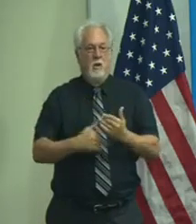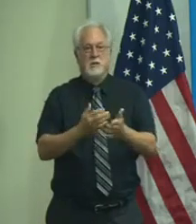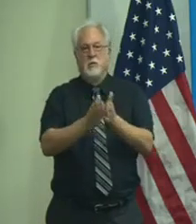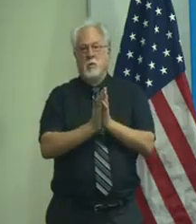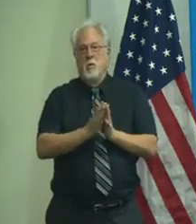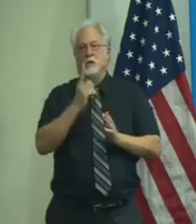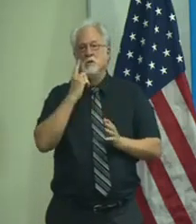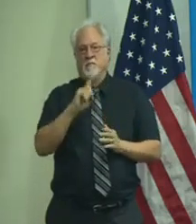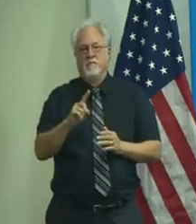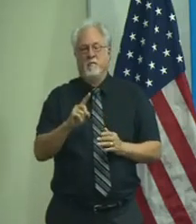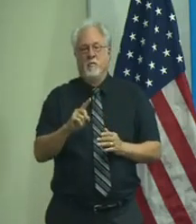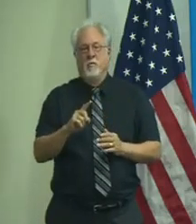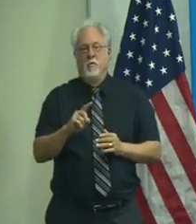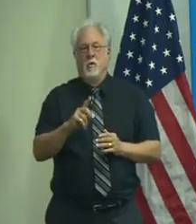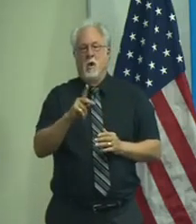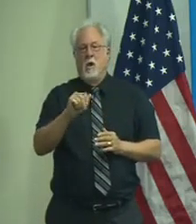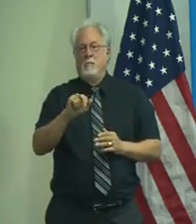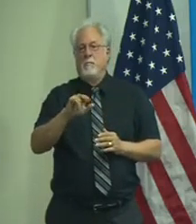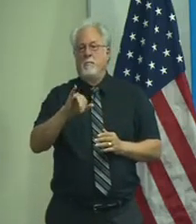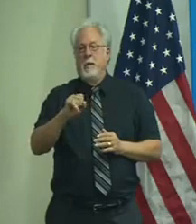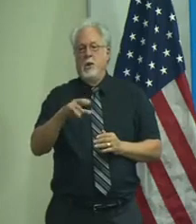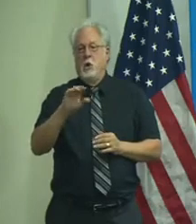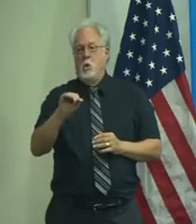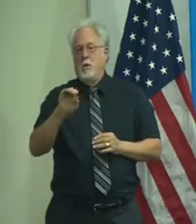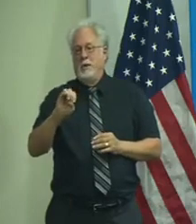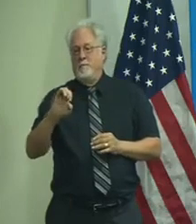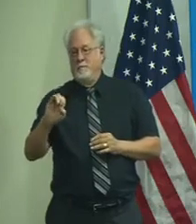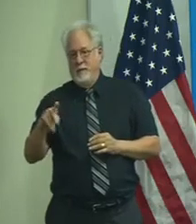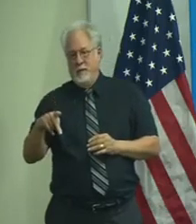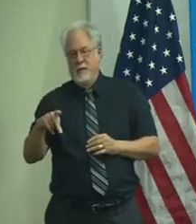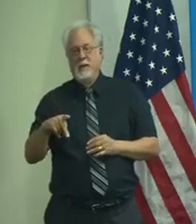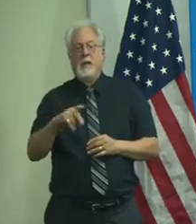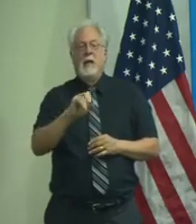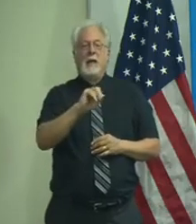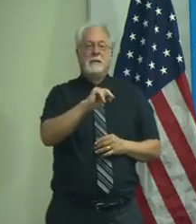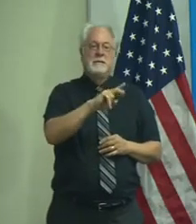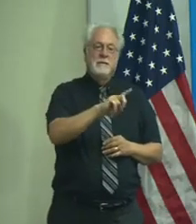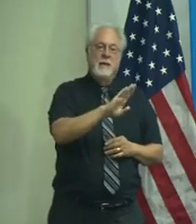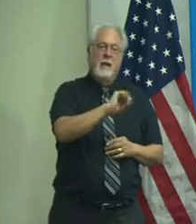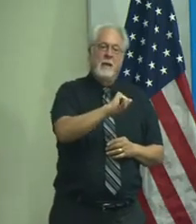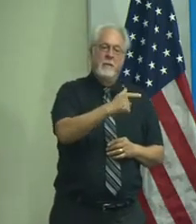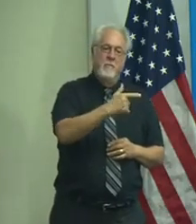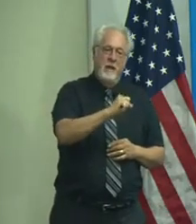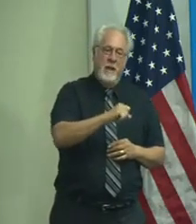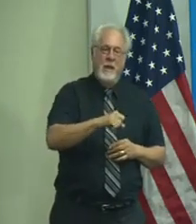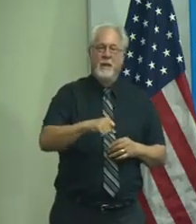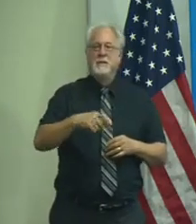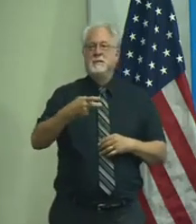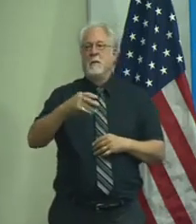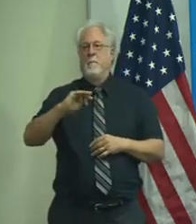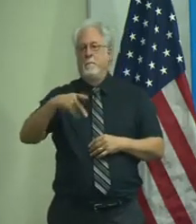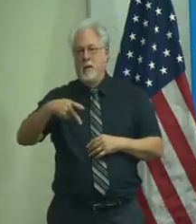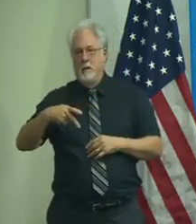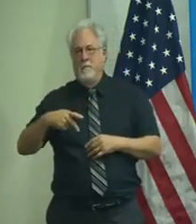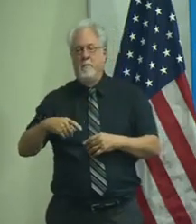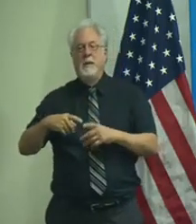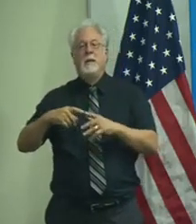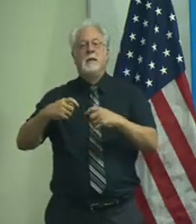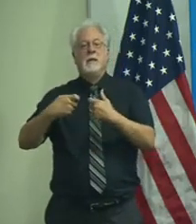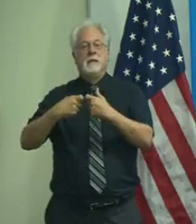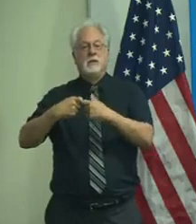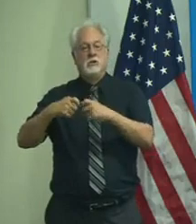from the parish OEPs, including sandbags, pumps, generators, personnel. Been working